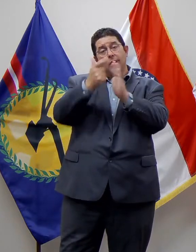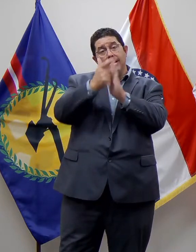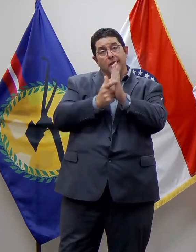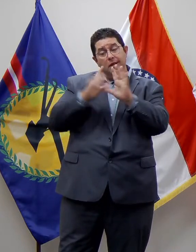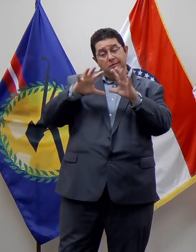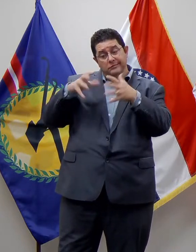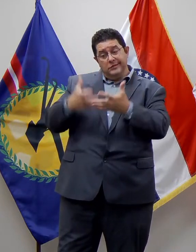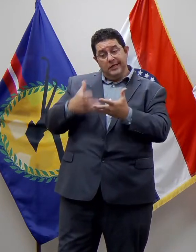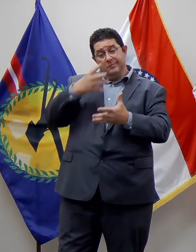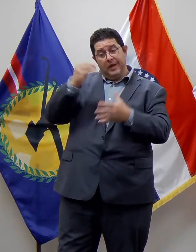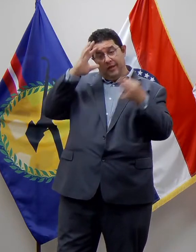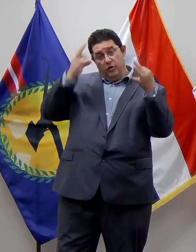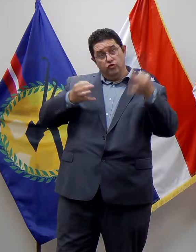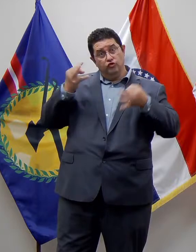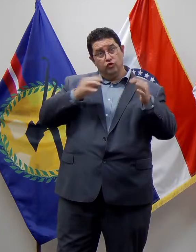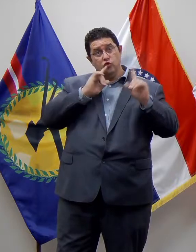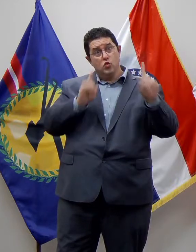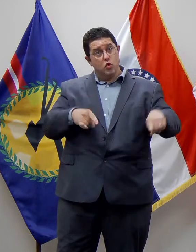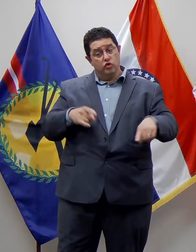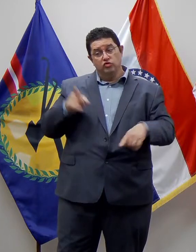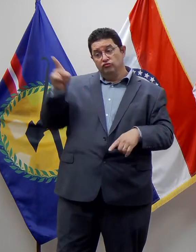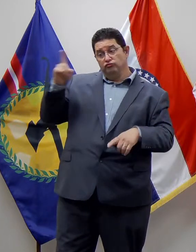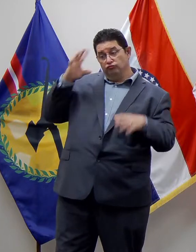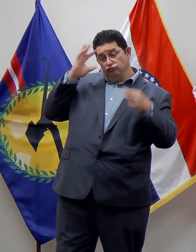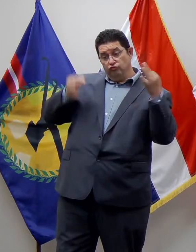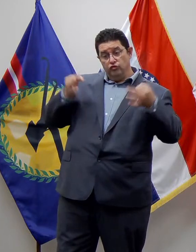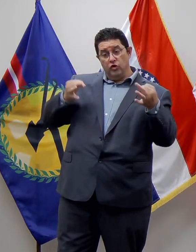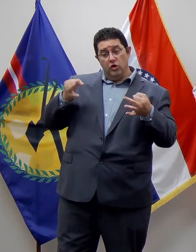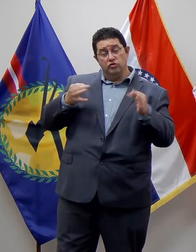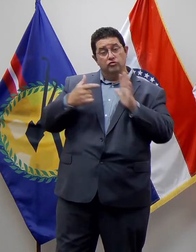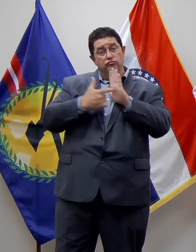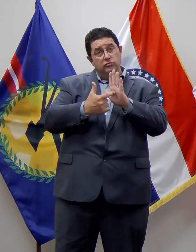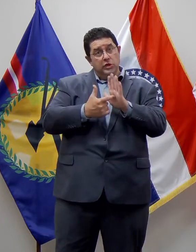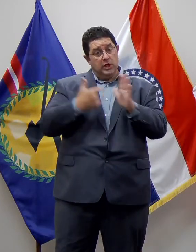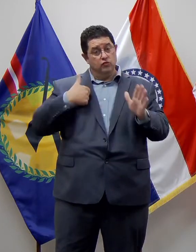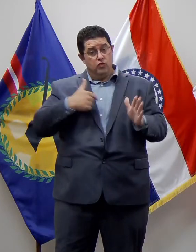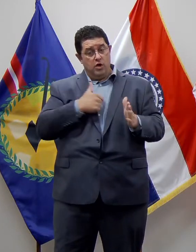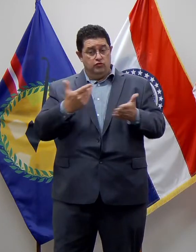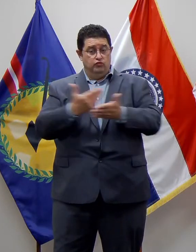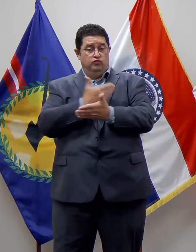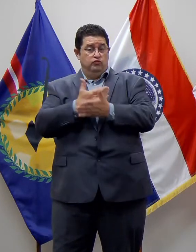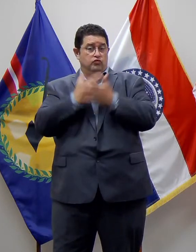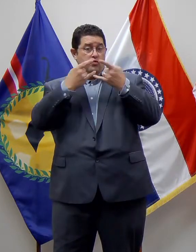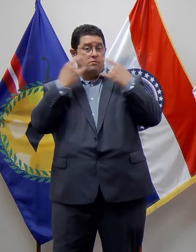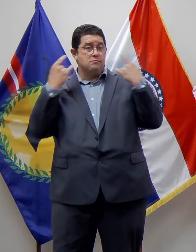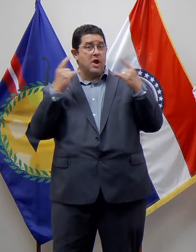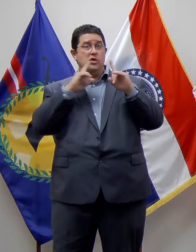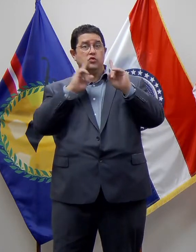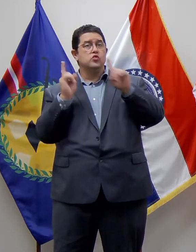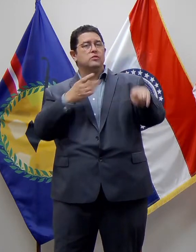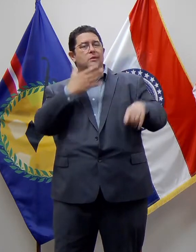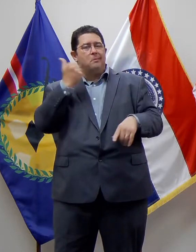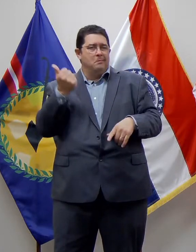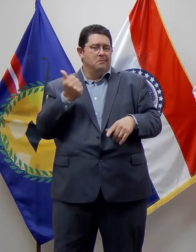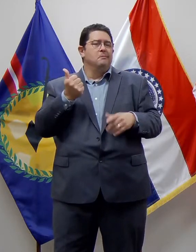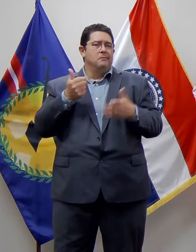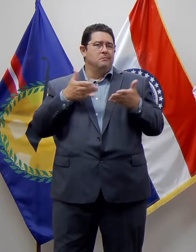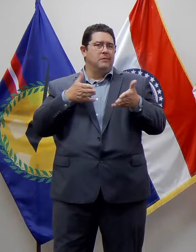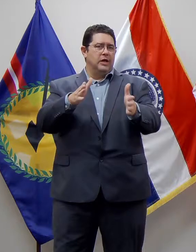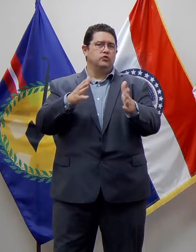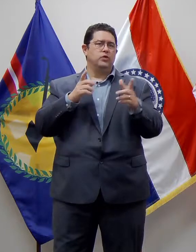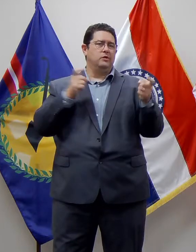orders. And the judge has indicated to us that a new mask order is the best way to manage this